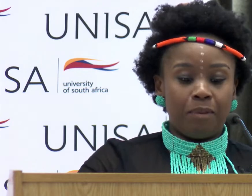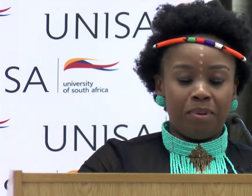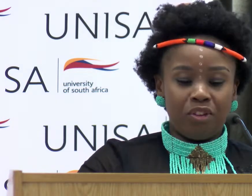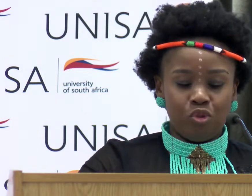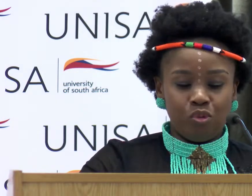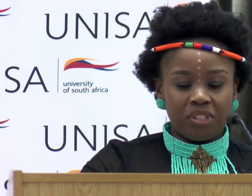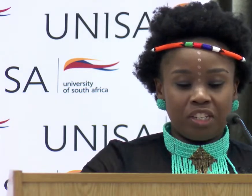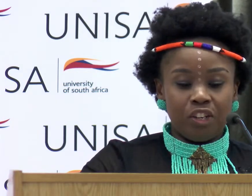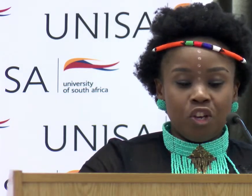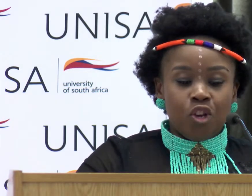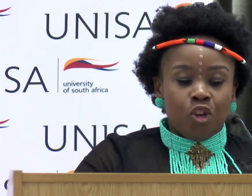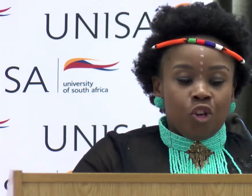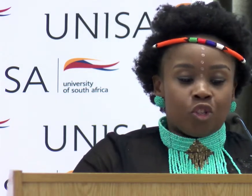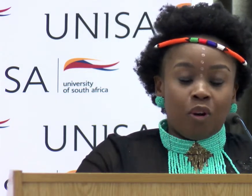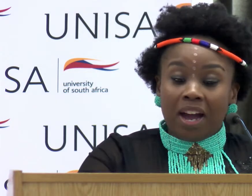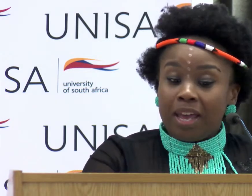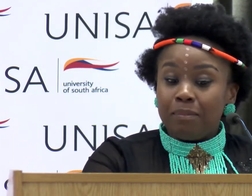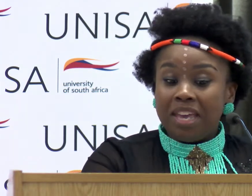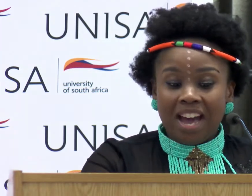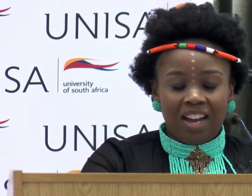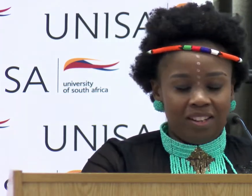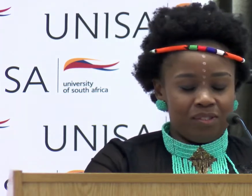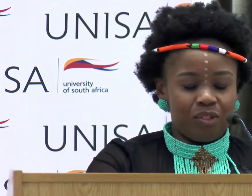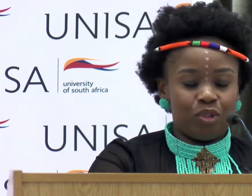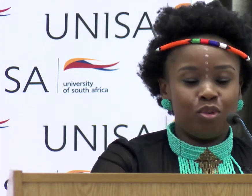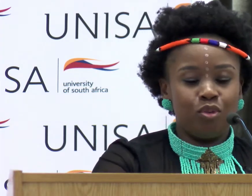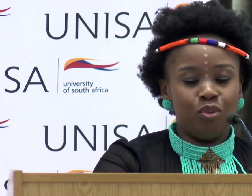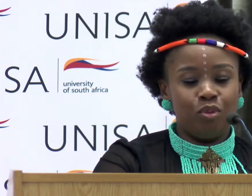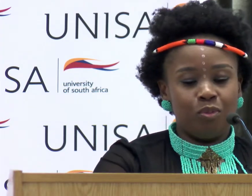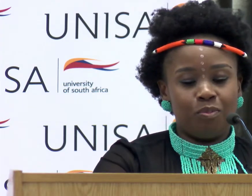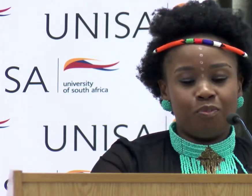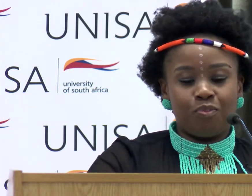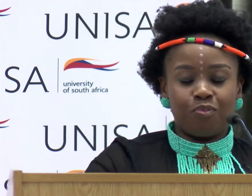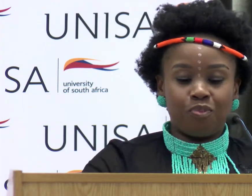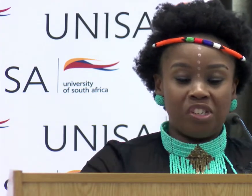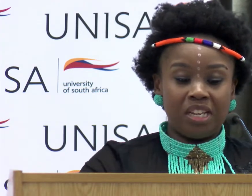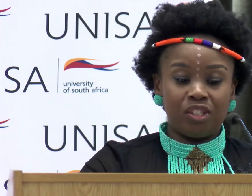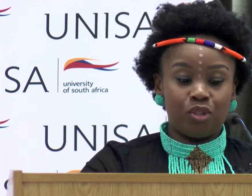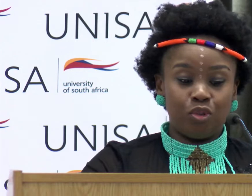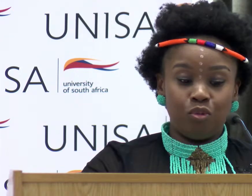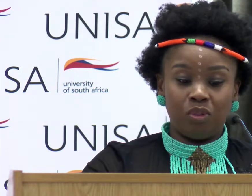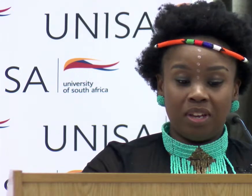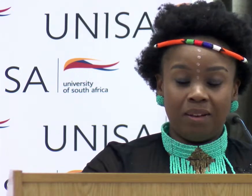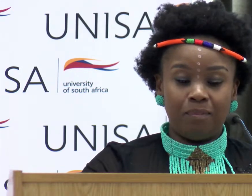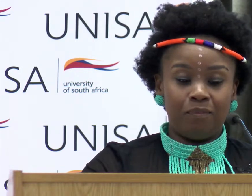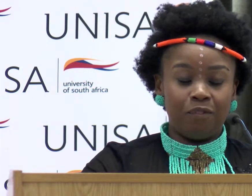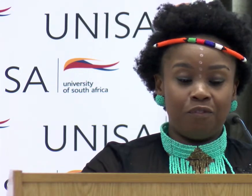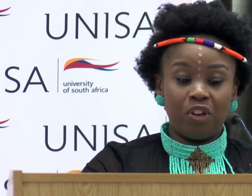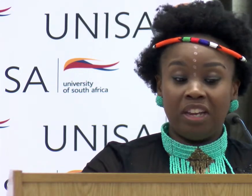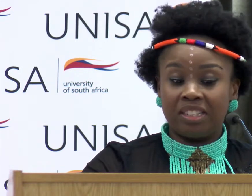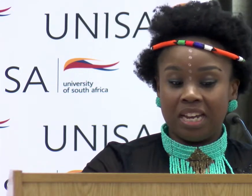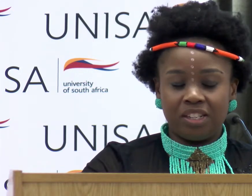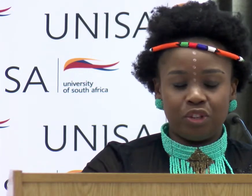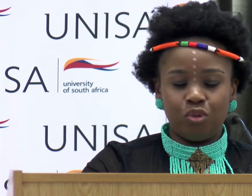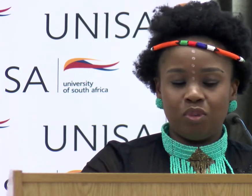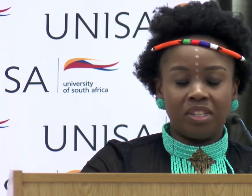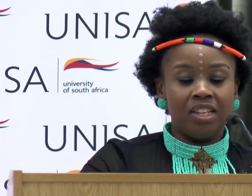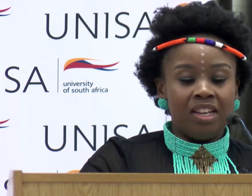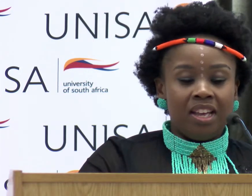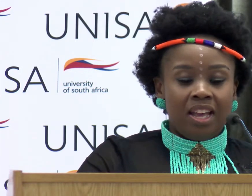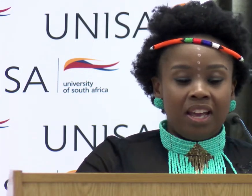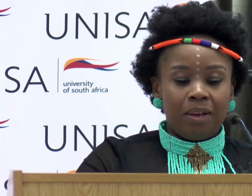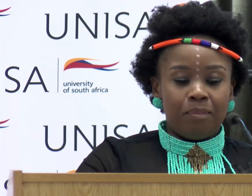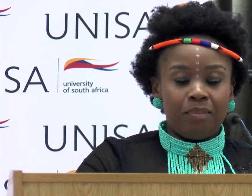words that are being used. So I am here to present to you very exciting